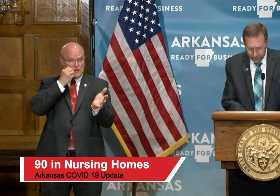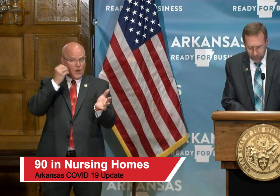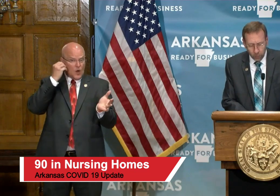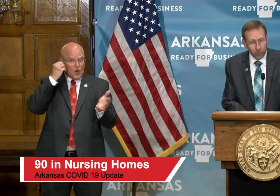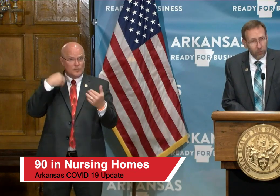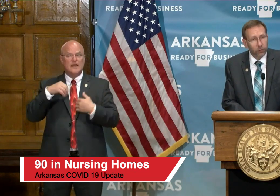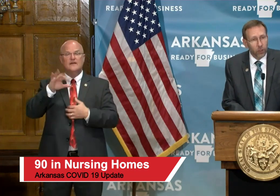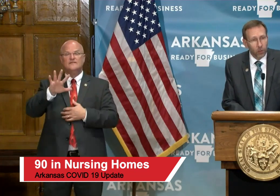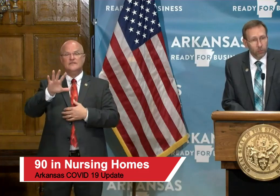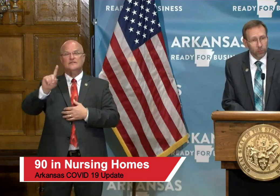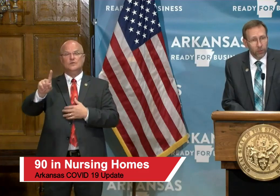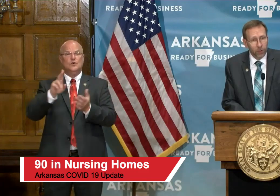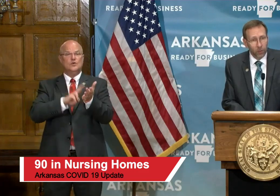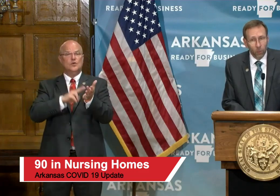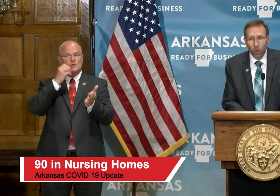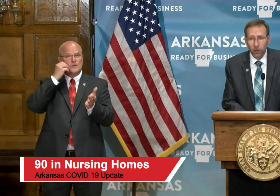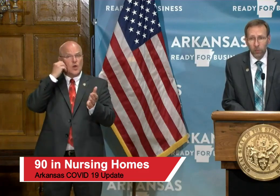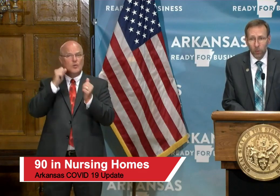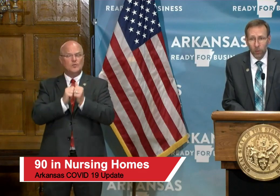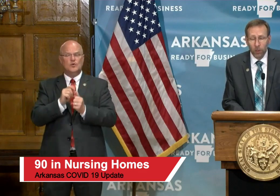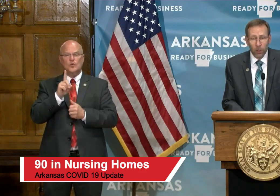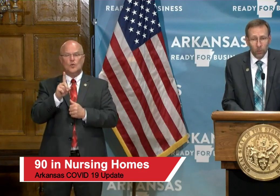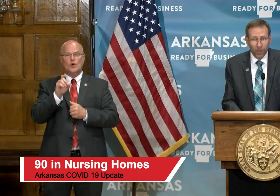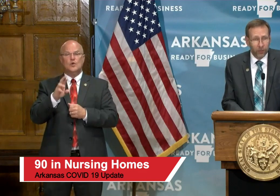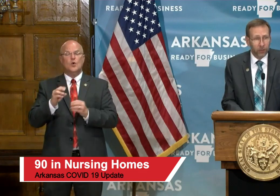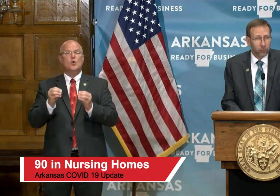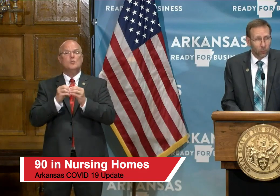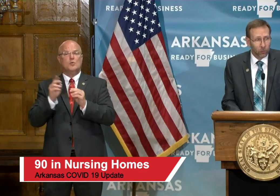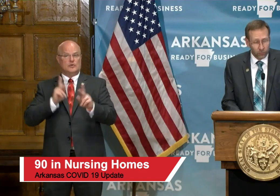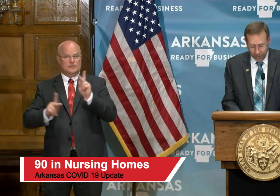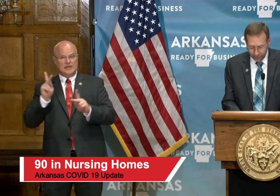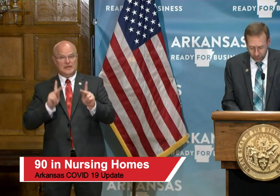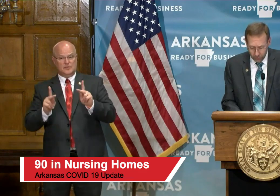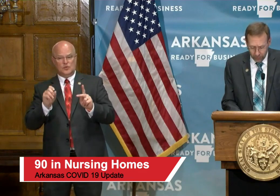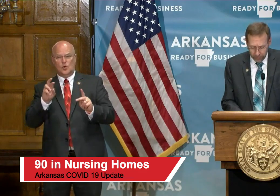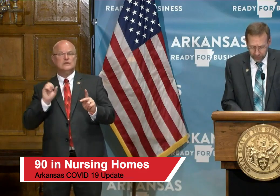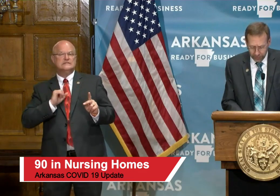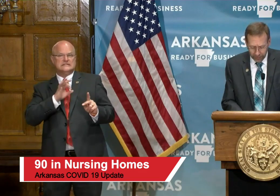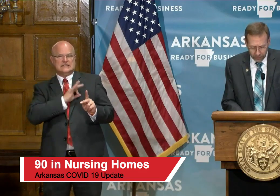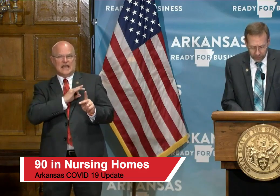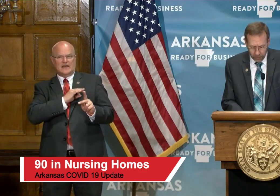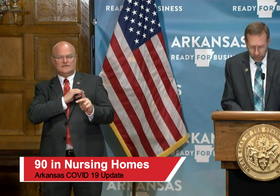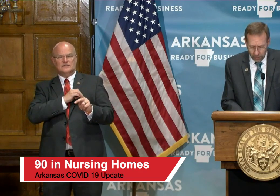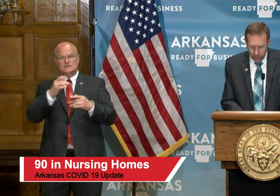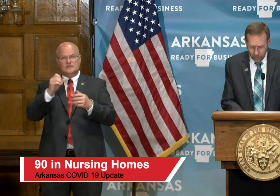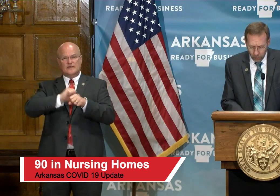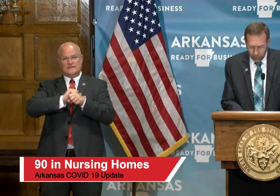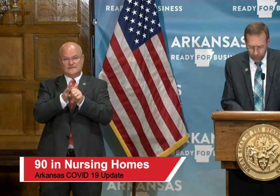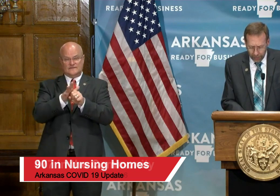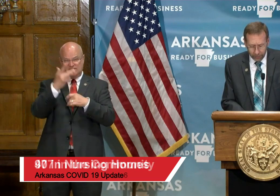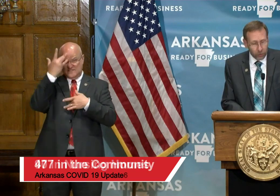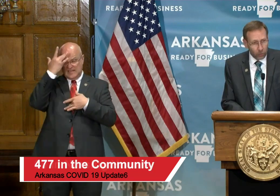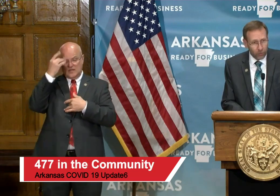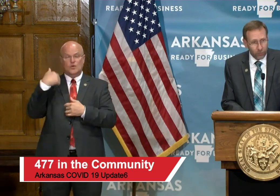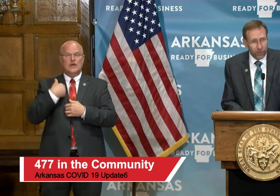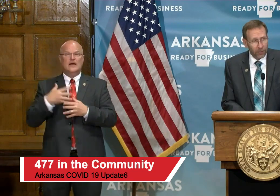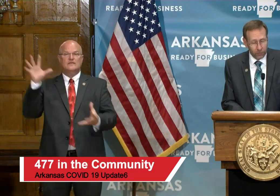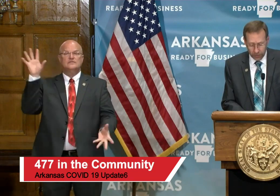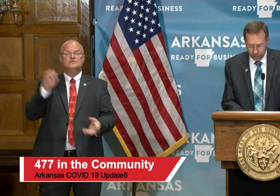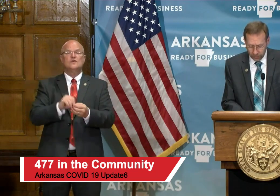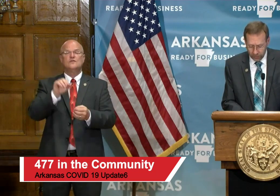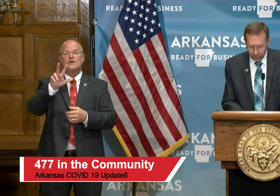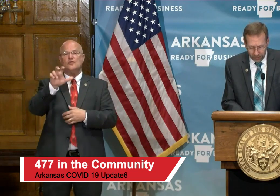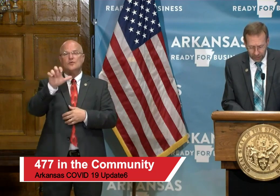we have 51 nursing homes with one or more residents or staff who have been infected. We have a total